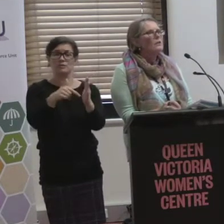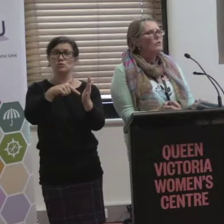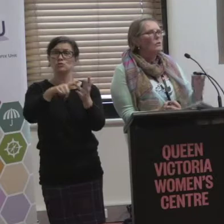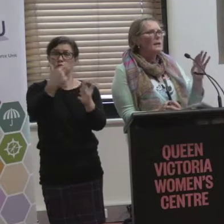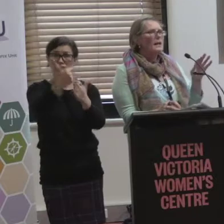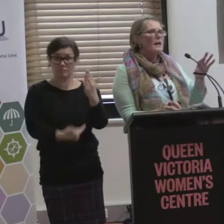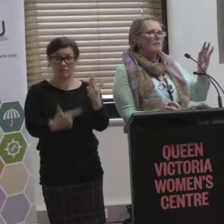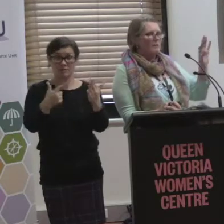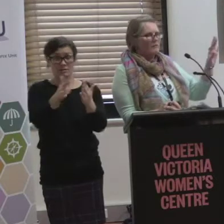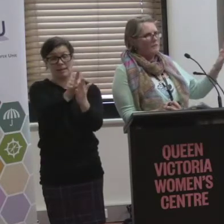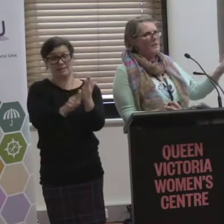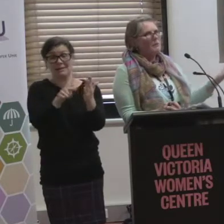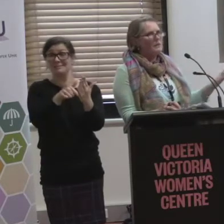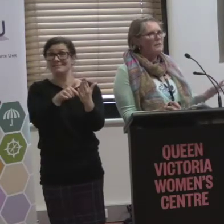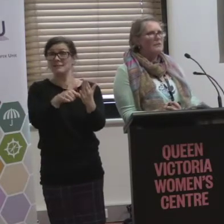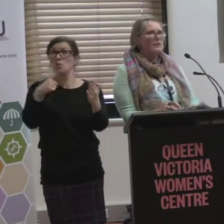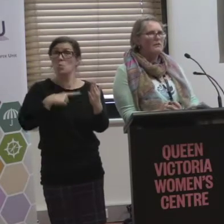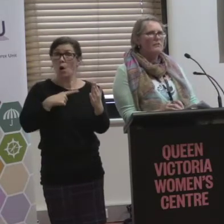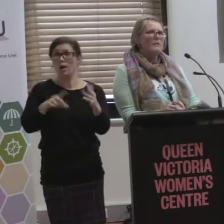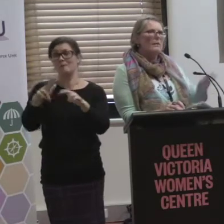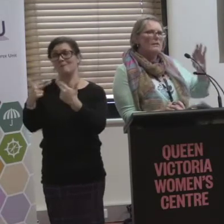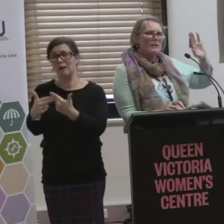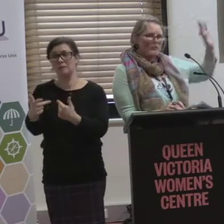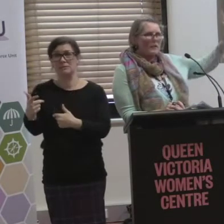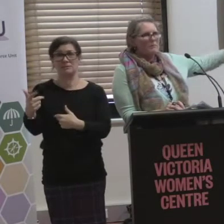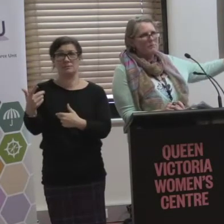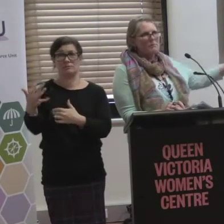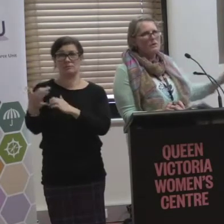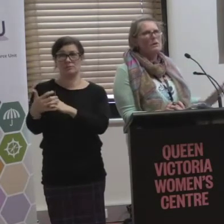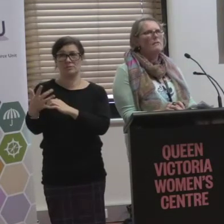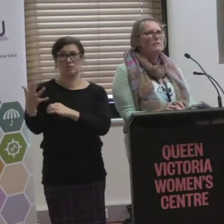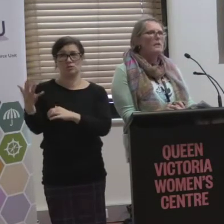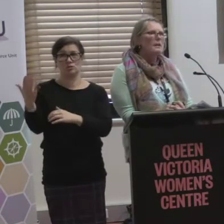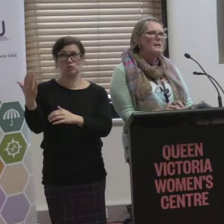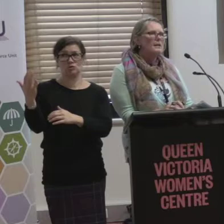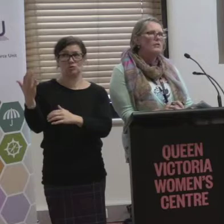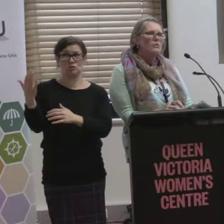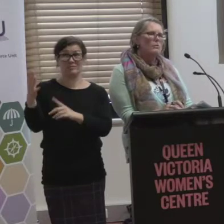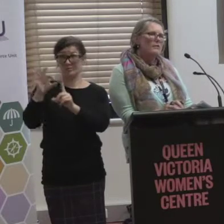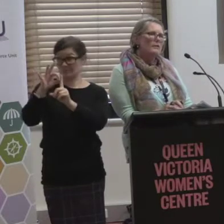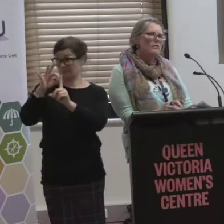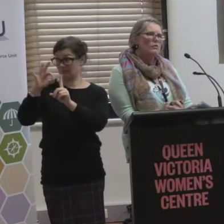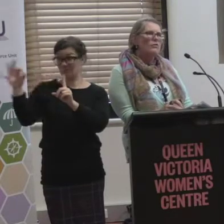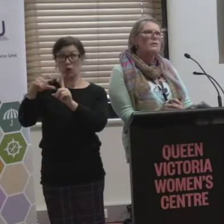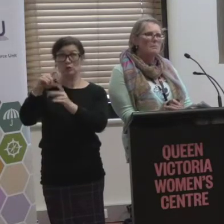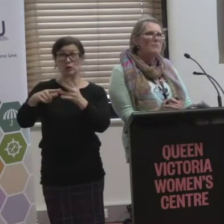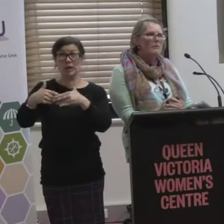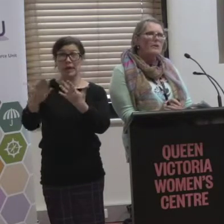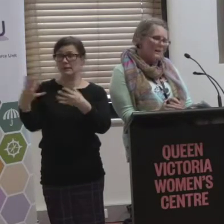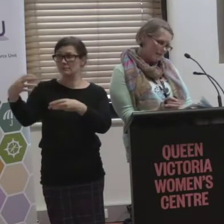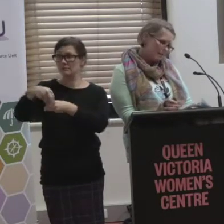specifically to weed out families and relatives that have come, have not had anything to do with the individual